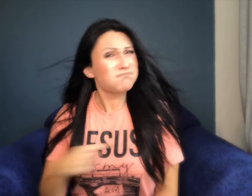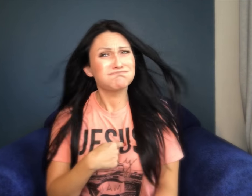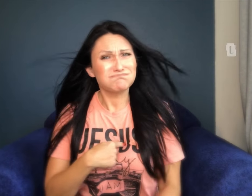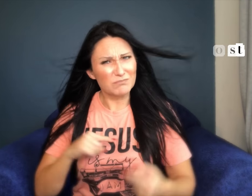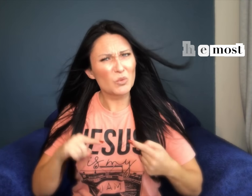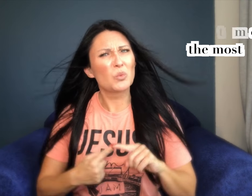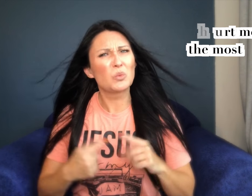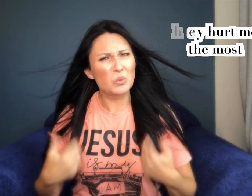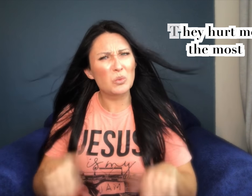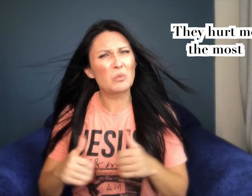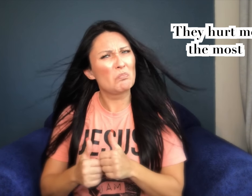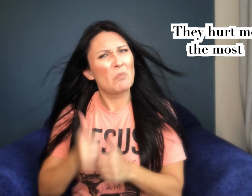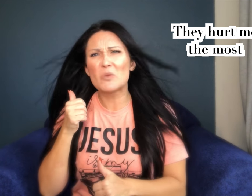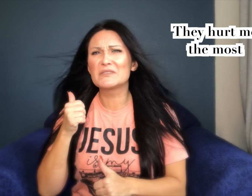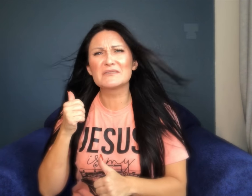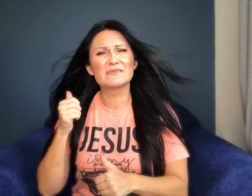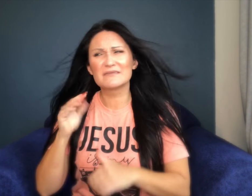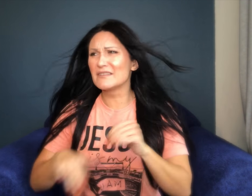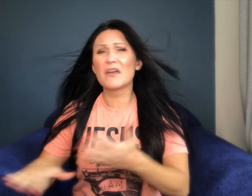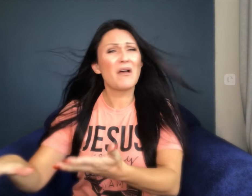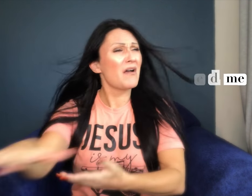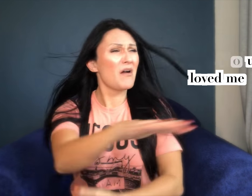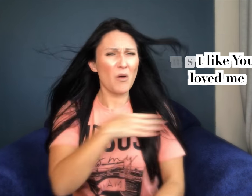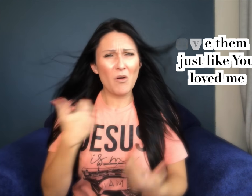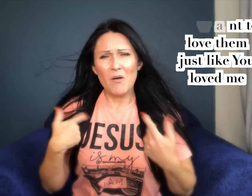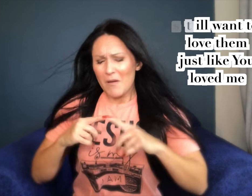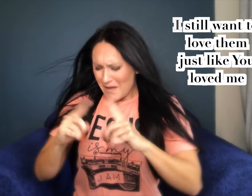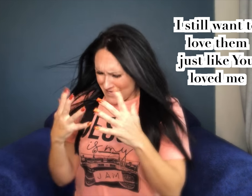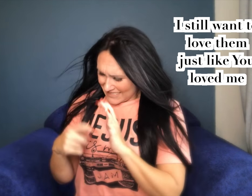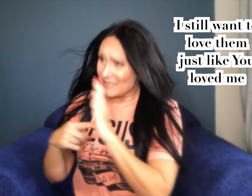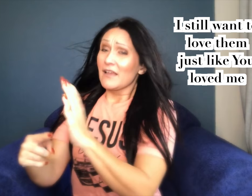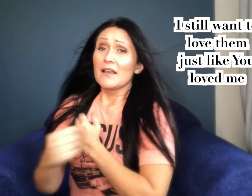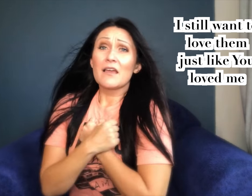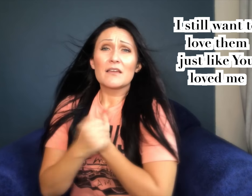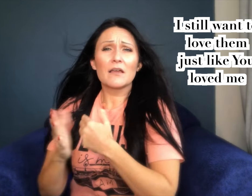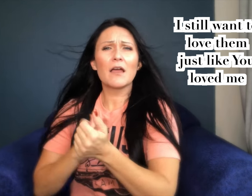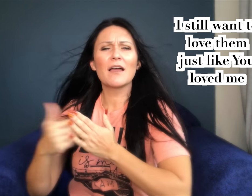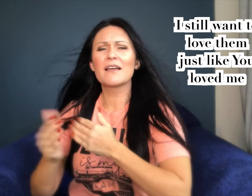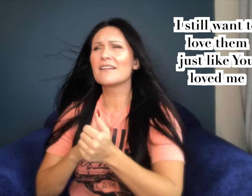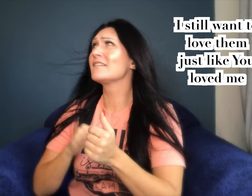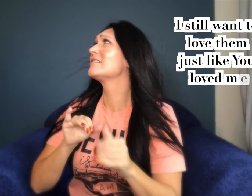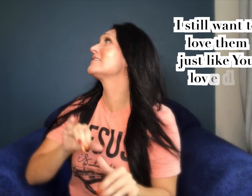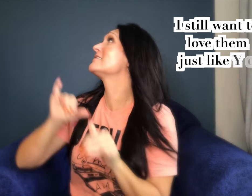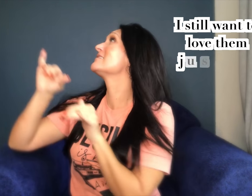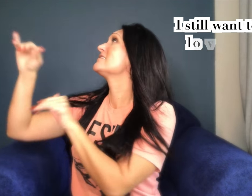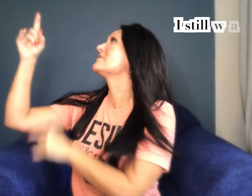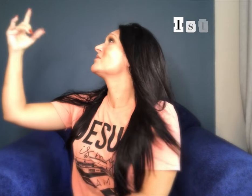longest, they hurt me the most. I still want to love them just like you